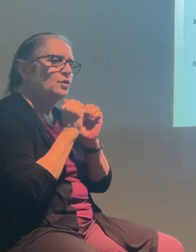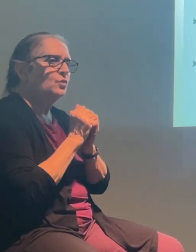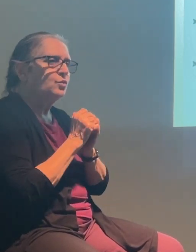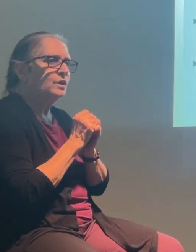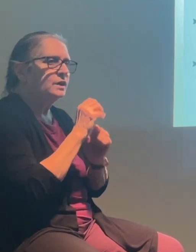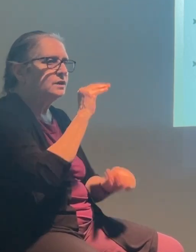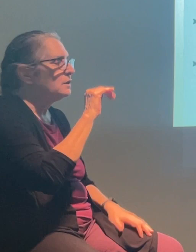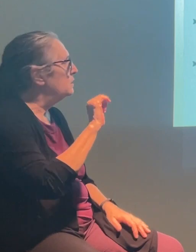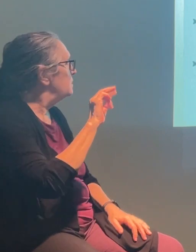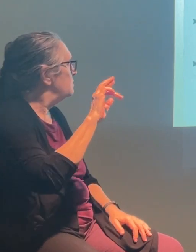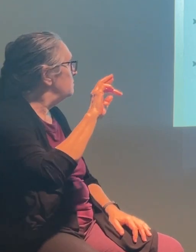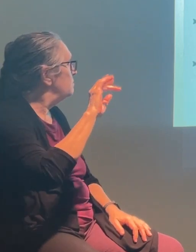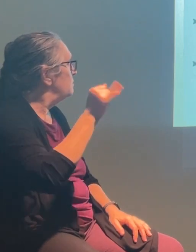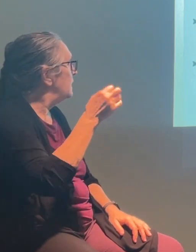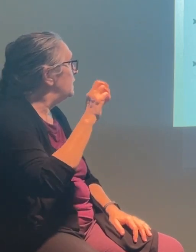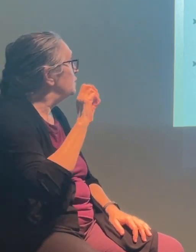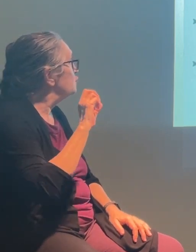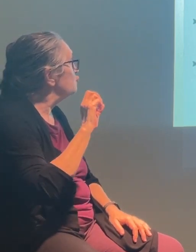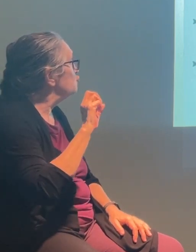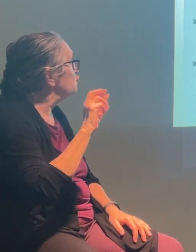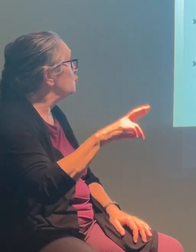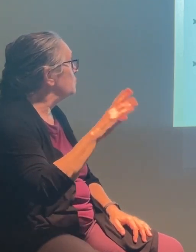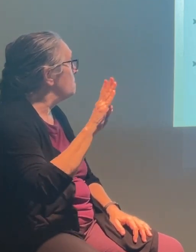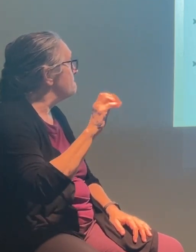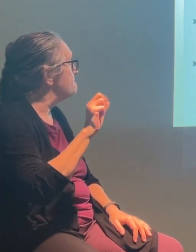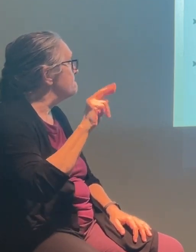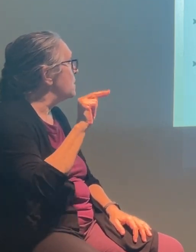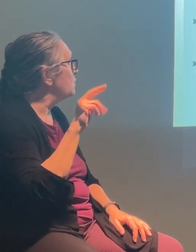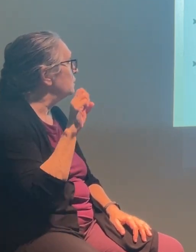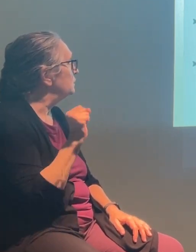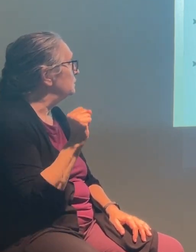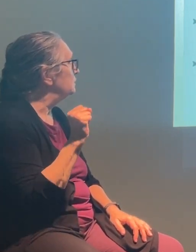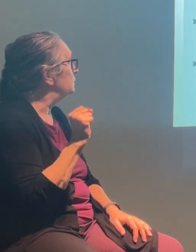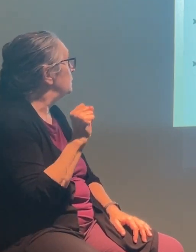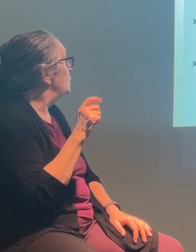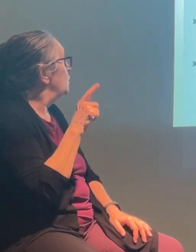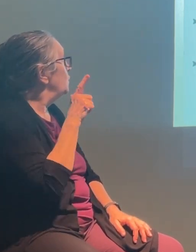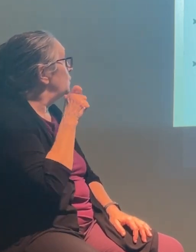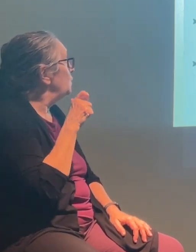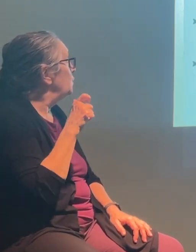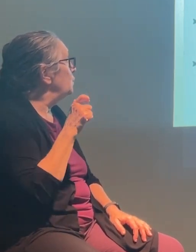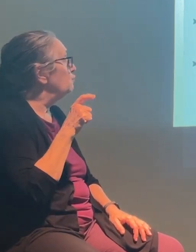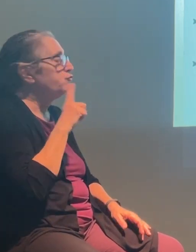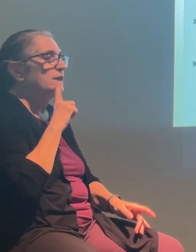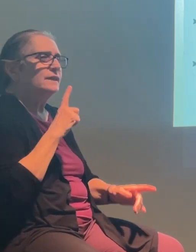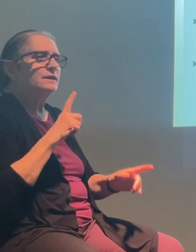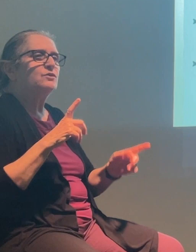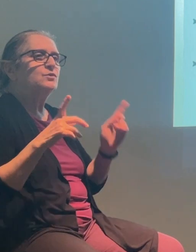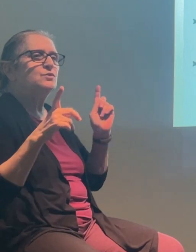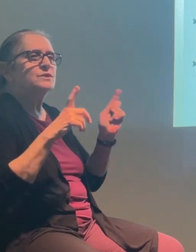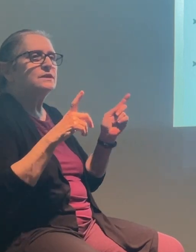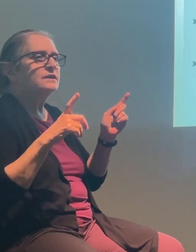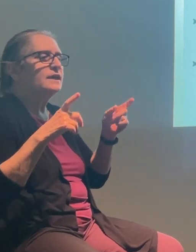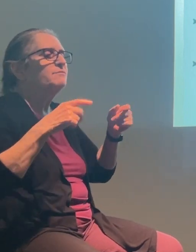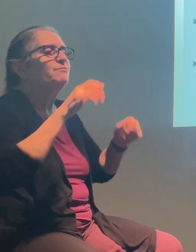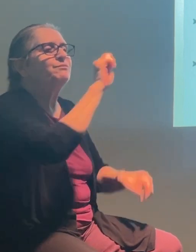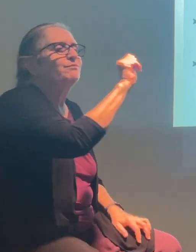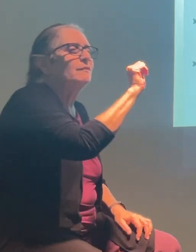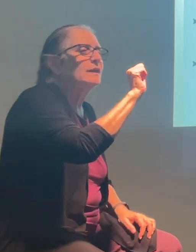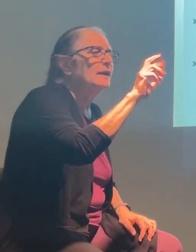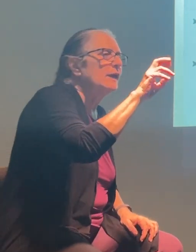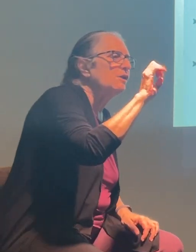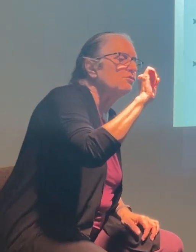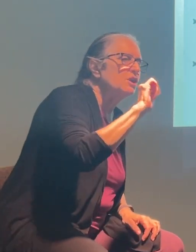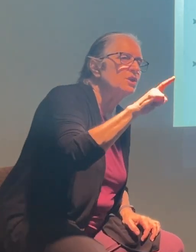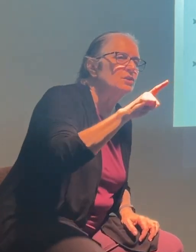James Barnes, who is the one who really pushed for Aryan surveillance. So you would take photographs of